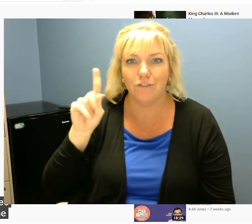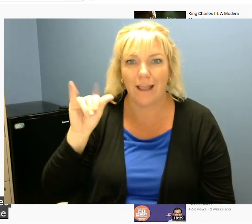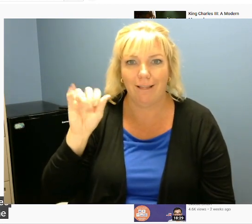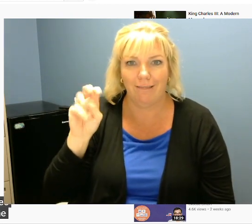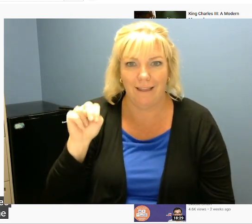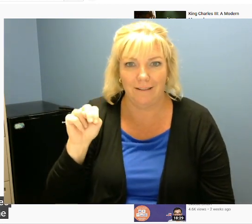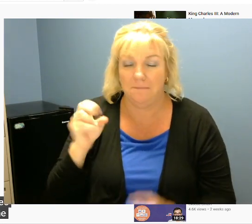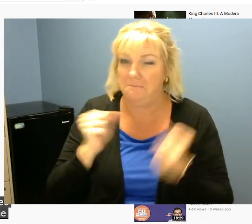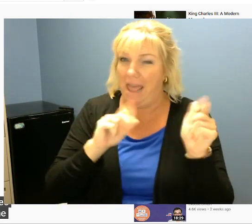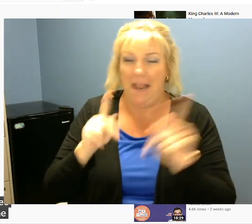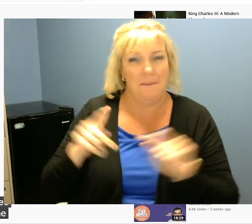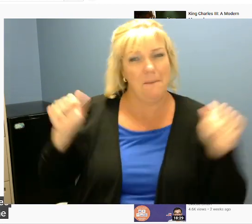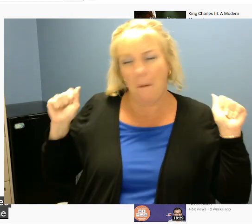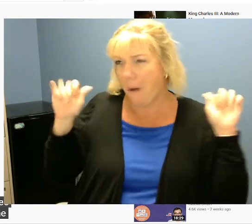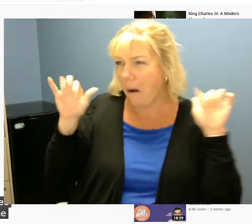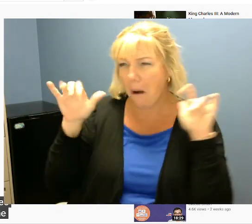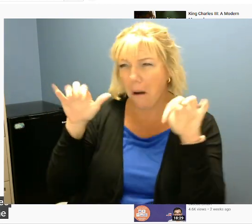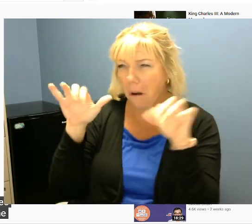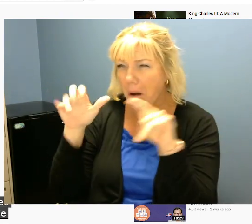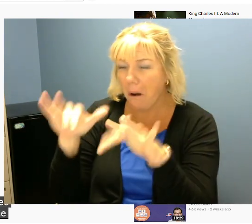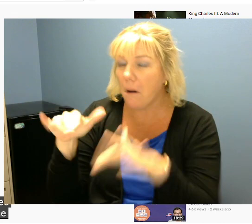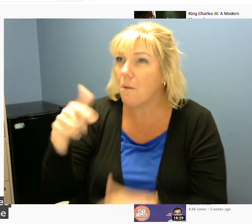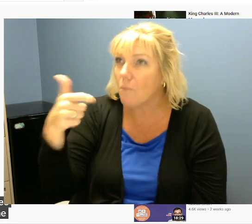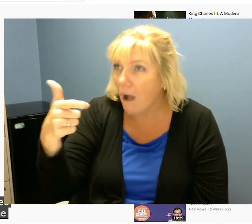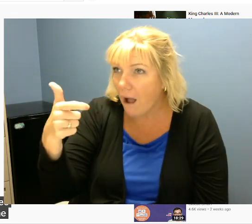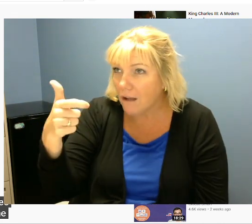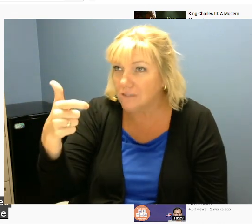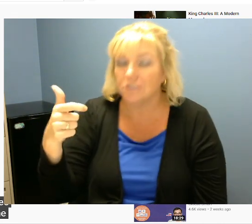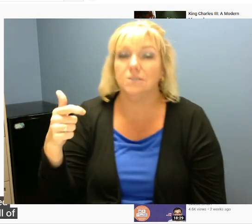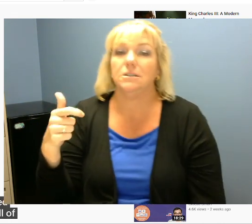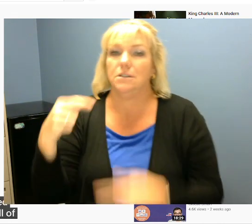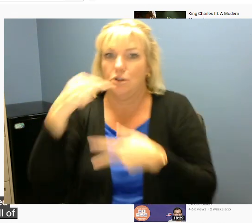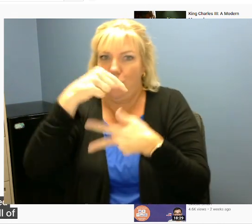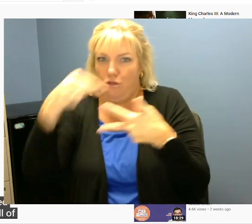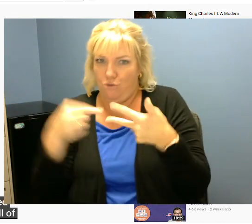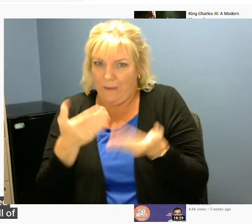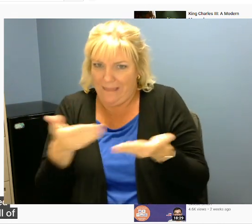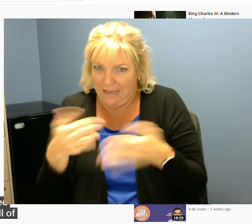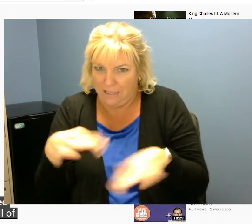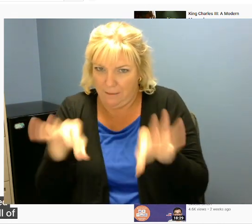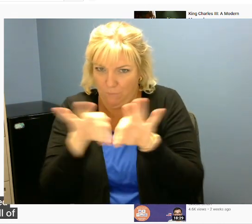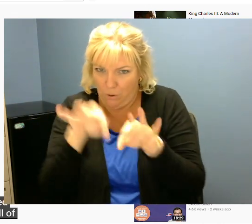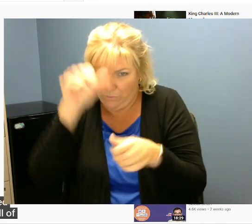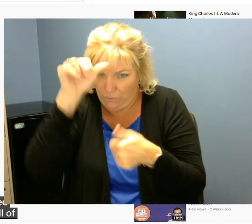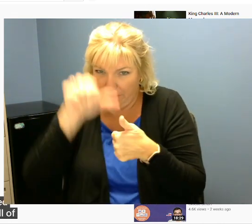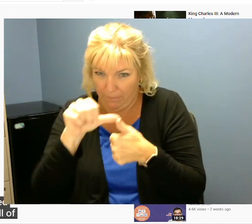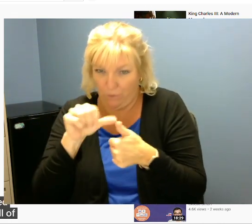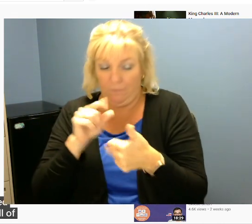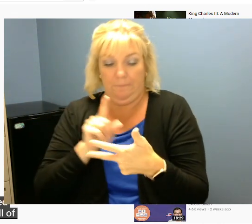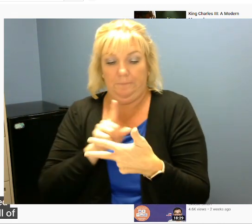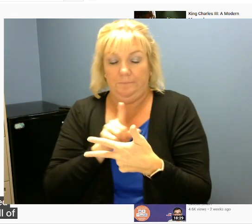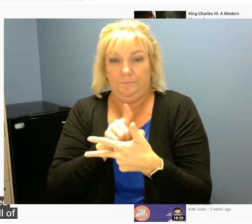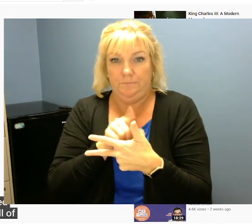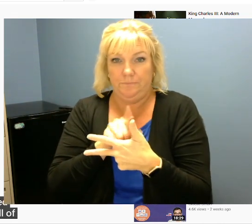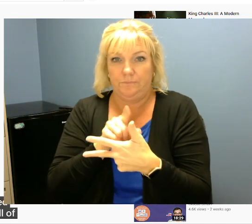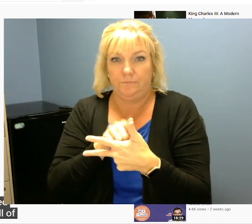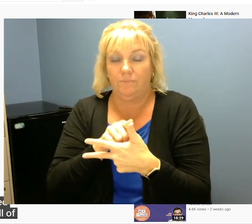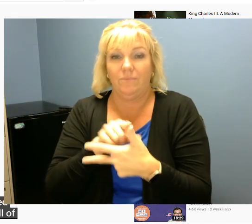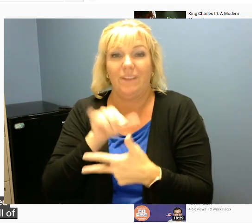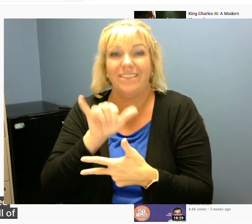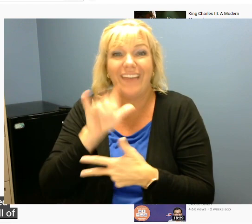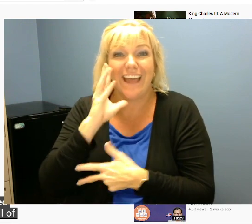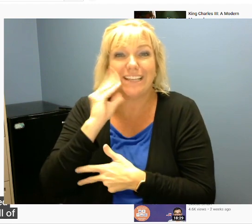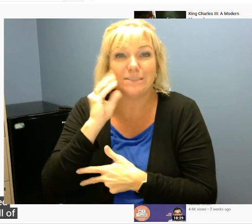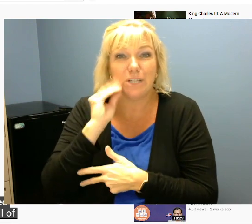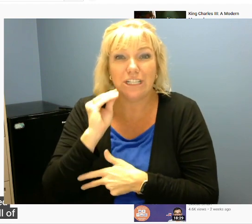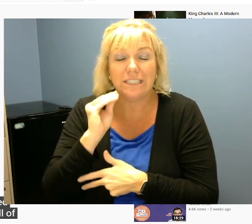And so this is there's three things that are significant about the Great Awakening. First is it's a shared experience among all